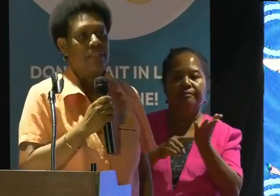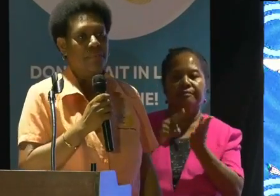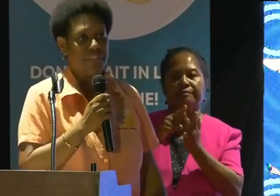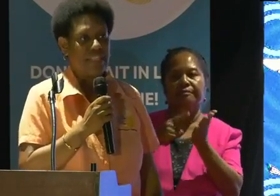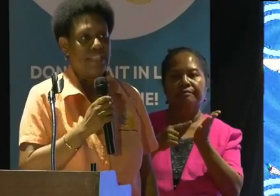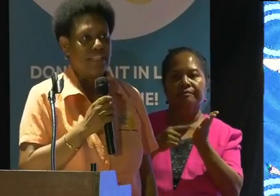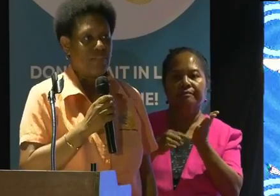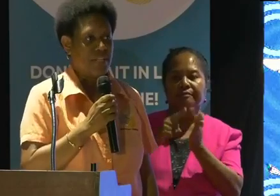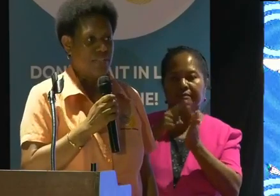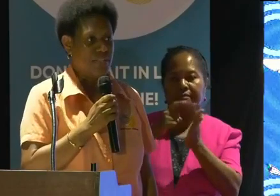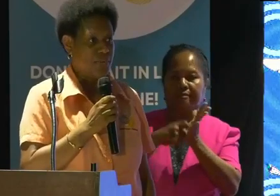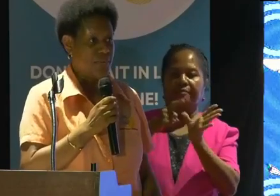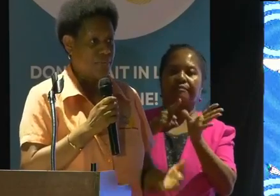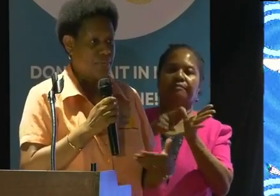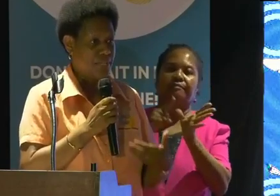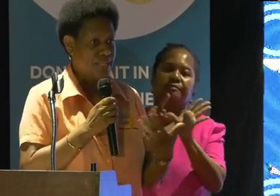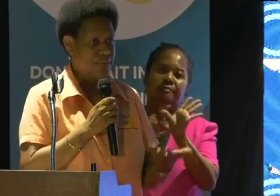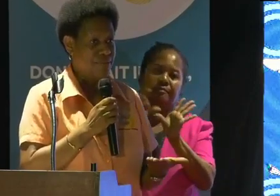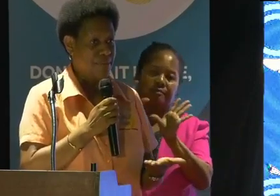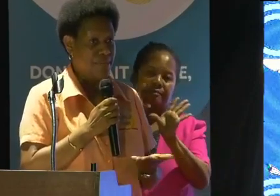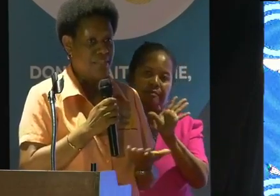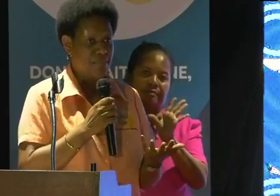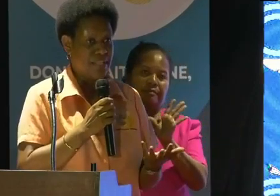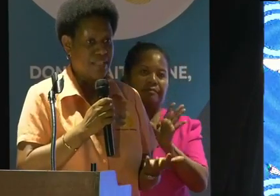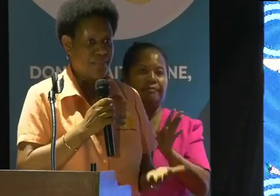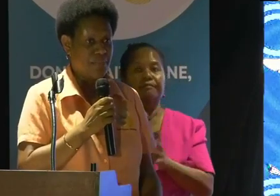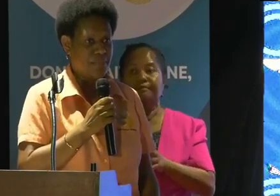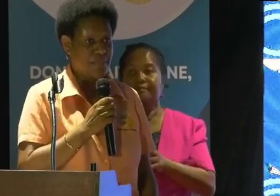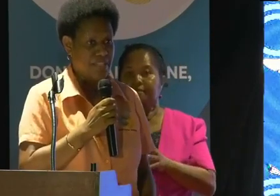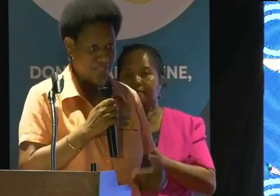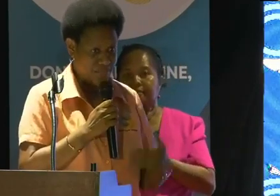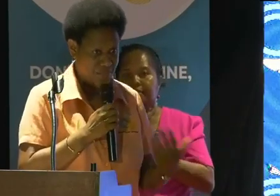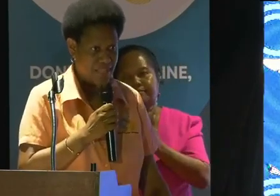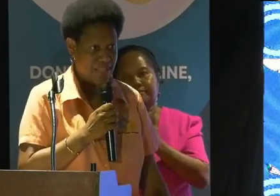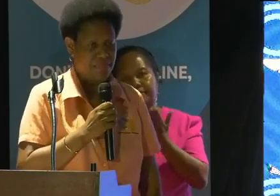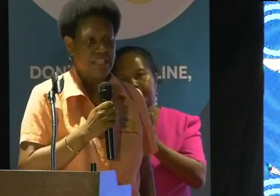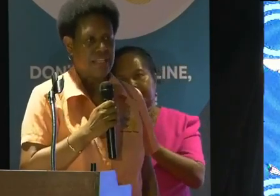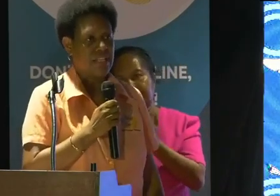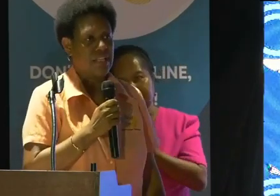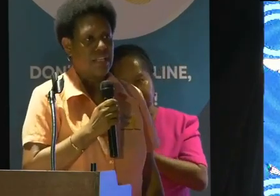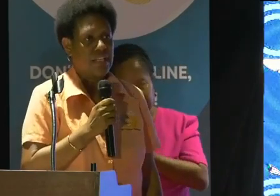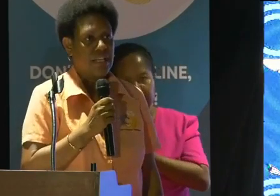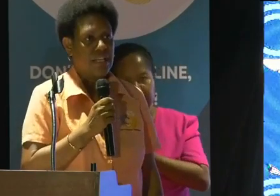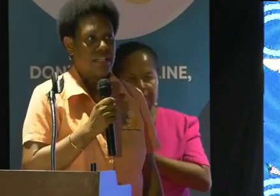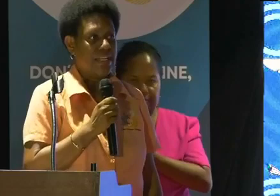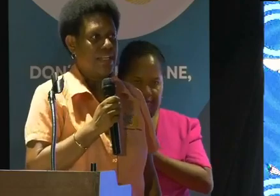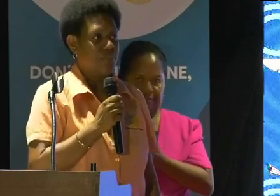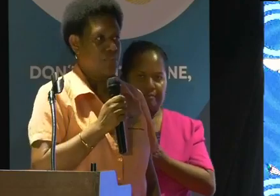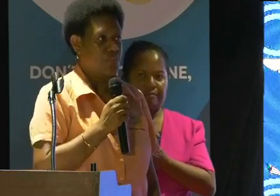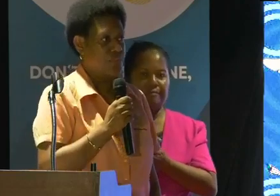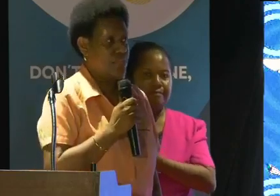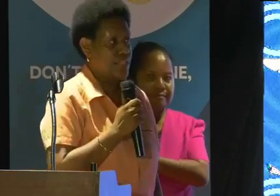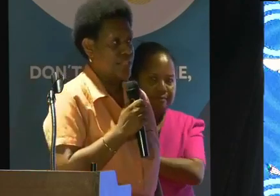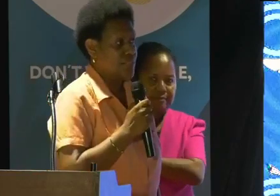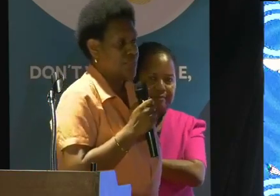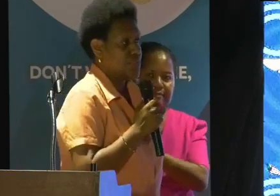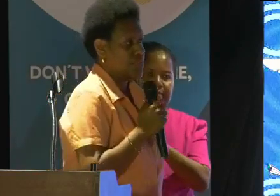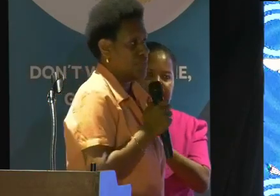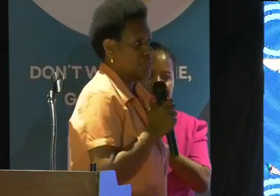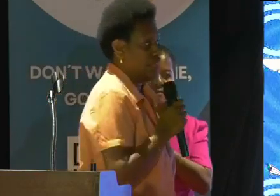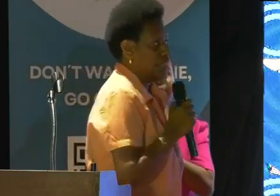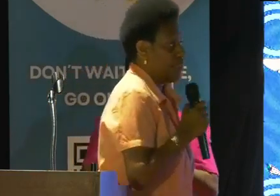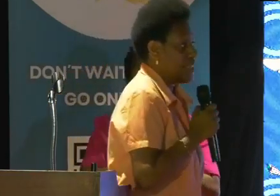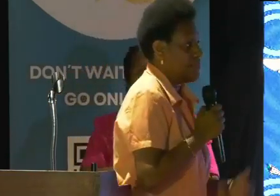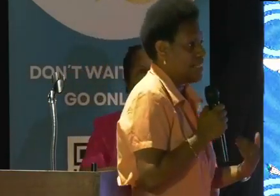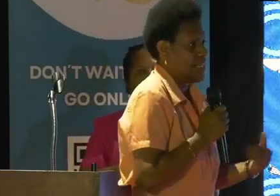and present as well. So one more legal film plats si plakisim lol pini sol by kamna clear him talk lo this la too.